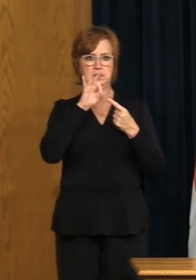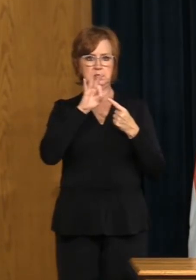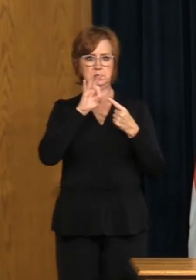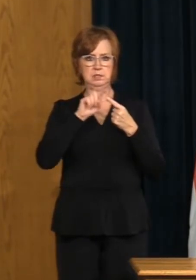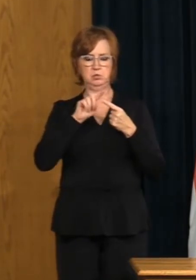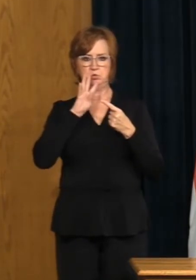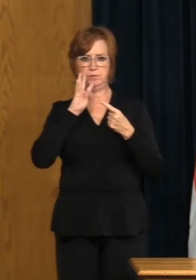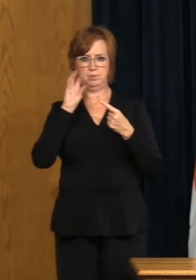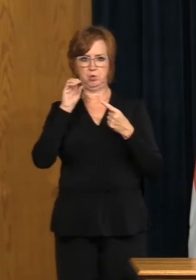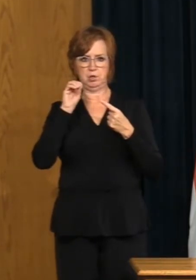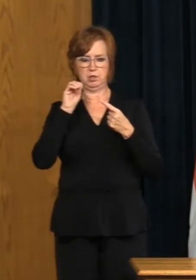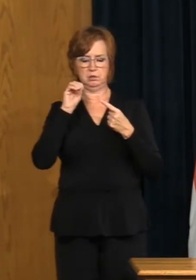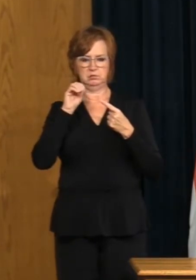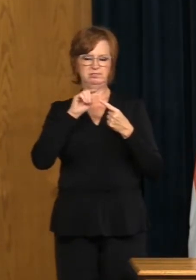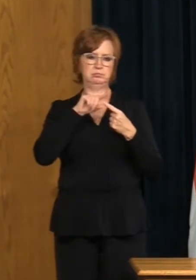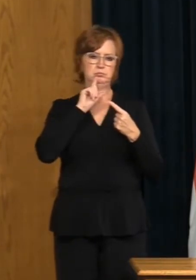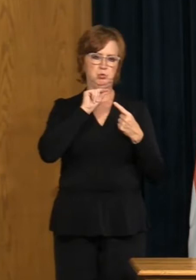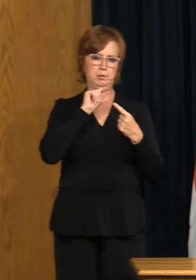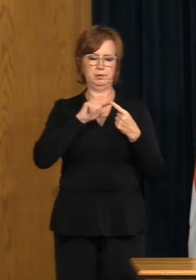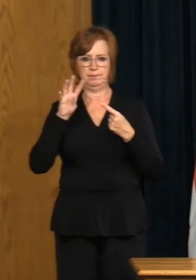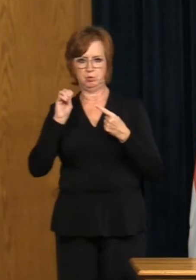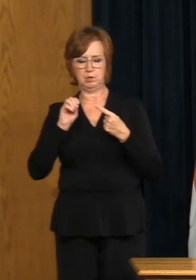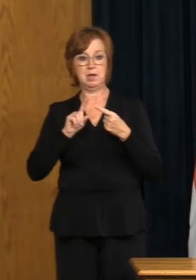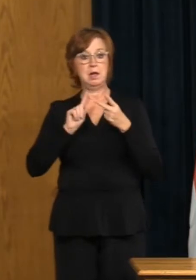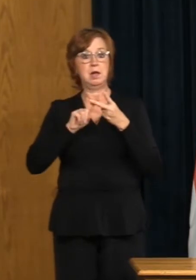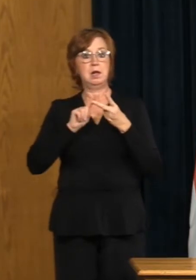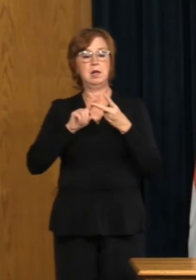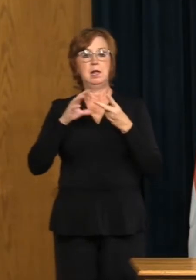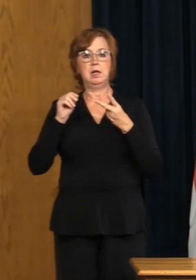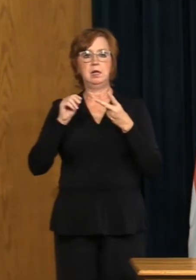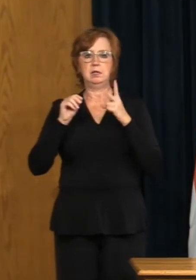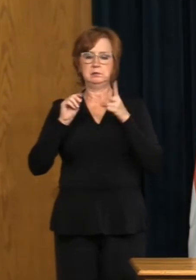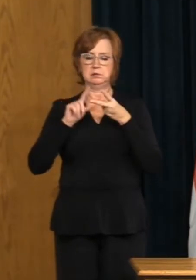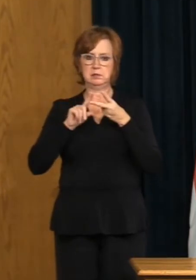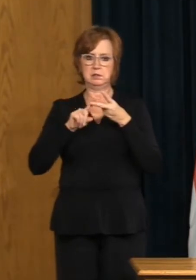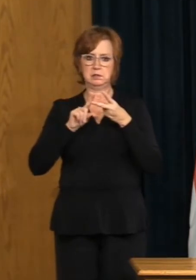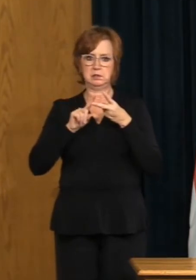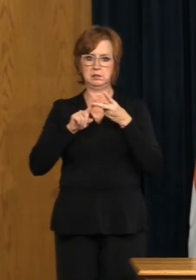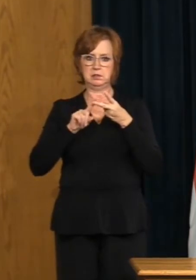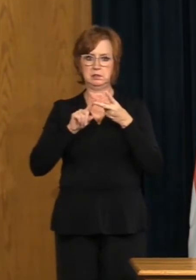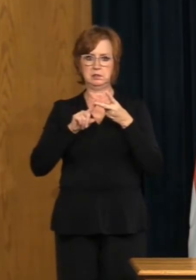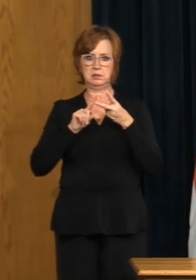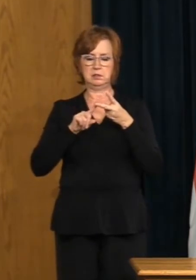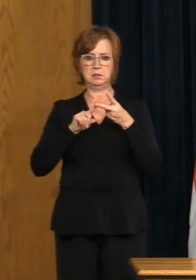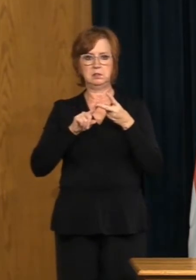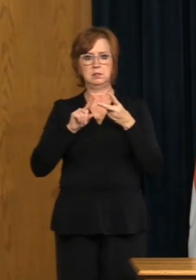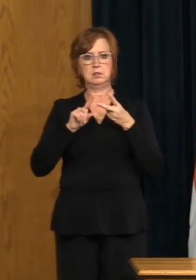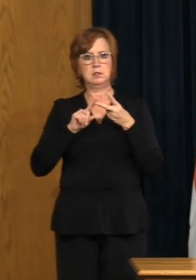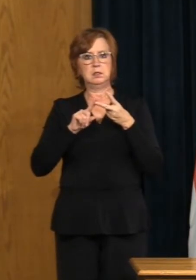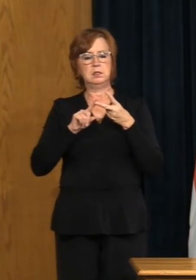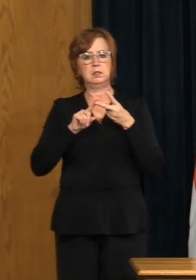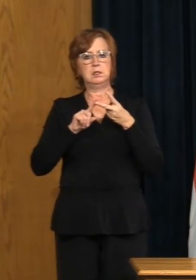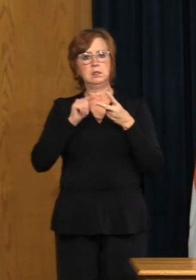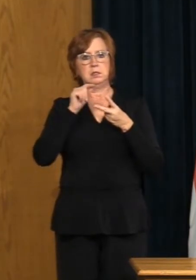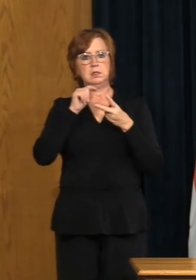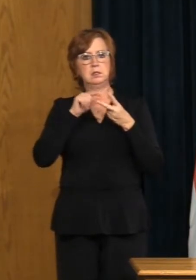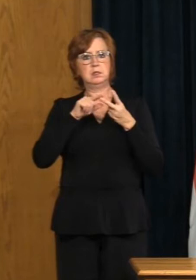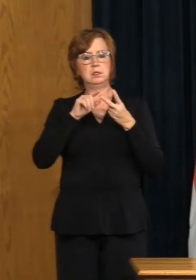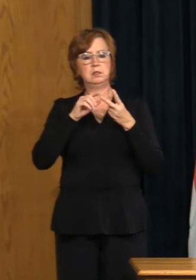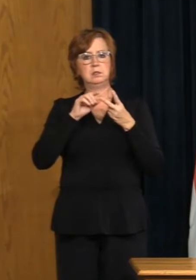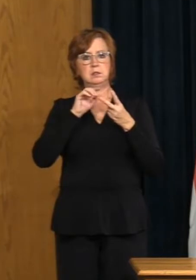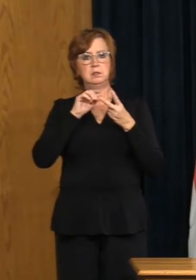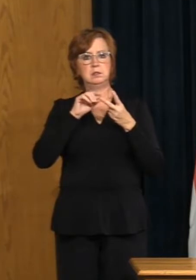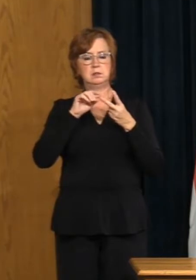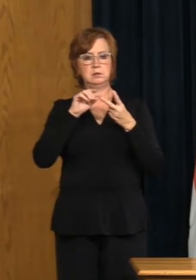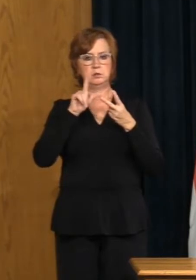these age groups are more likely to be out and about, working in healthcare and other essential services, now teaching in